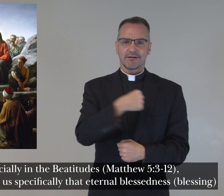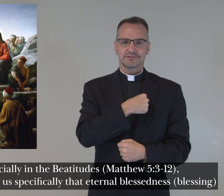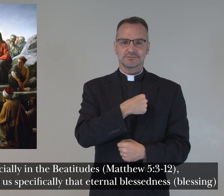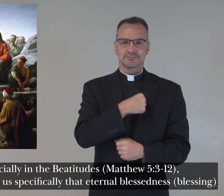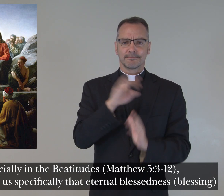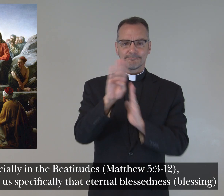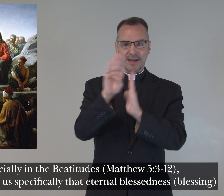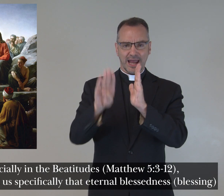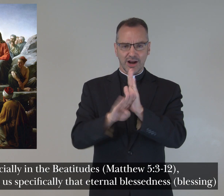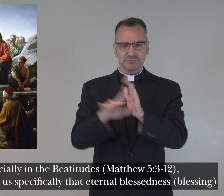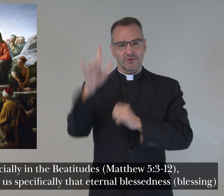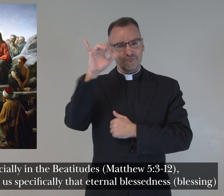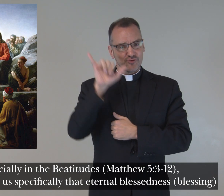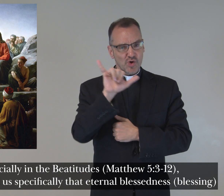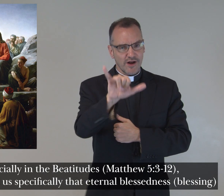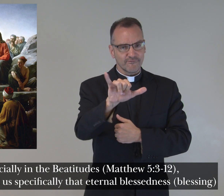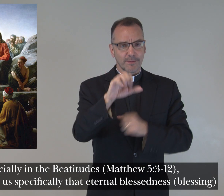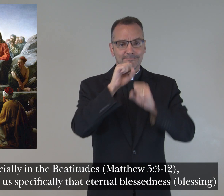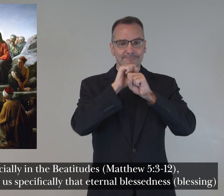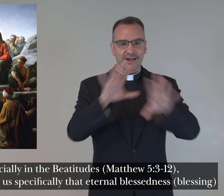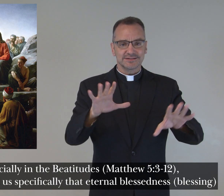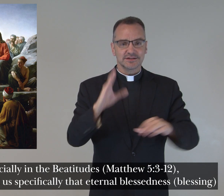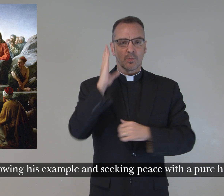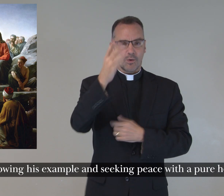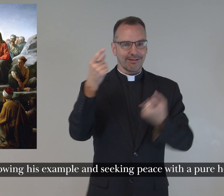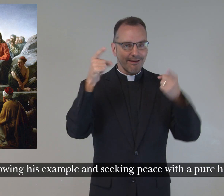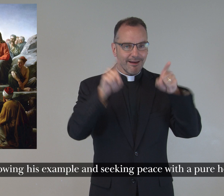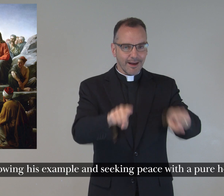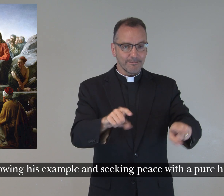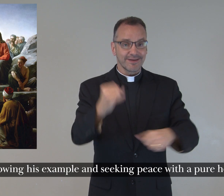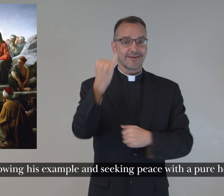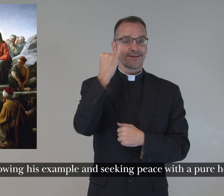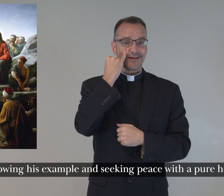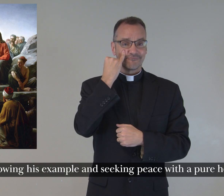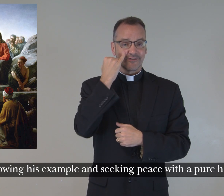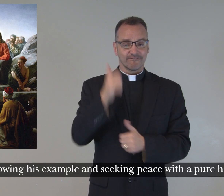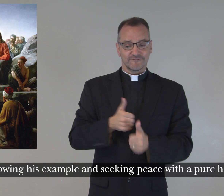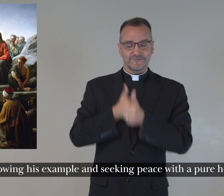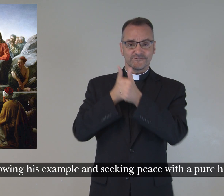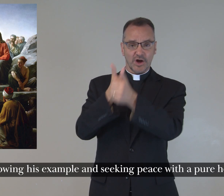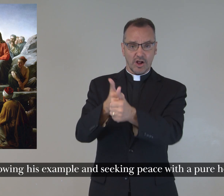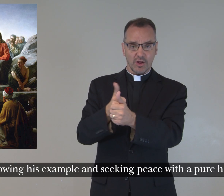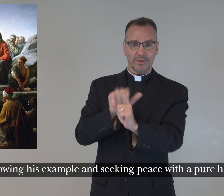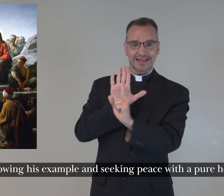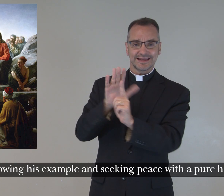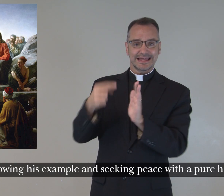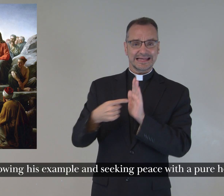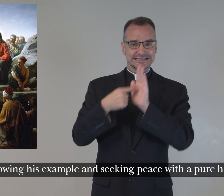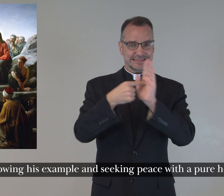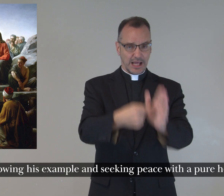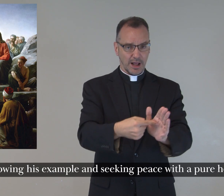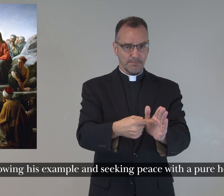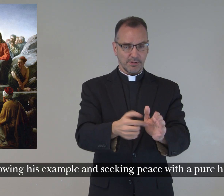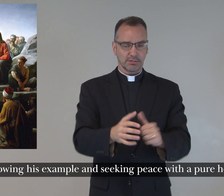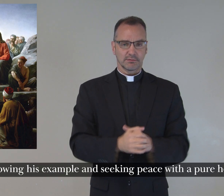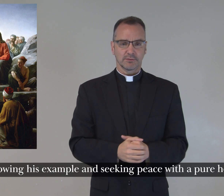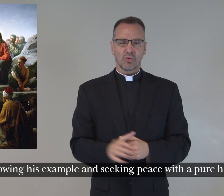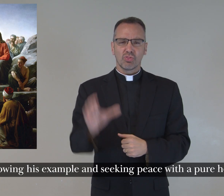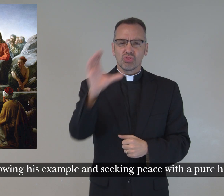that eternal blessedness, blessing, is based on our following His example in seeking peace with a pure heart.